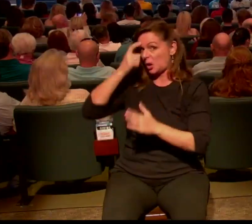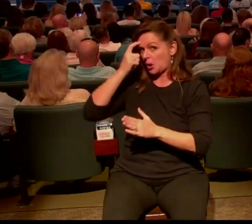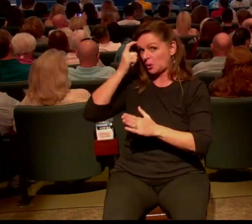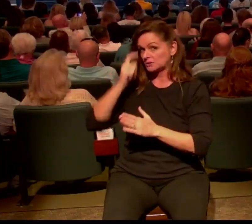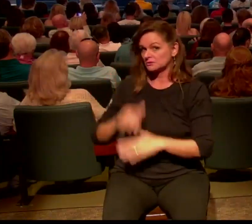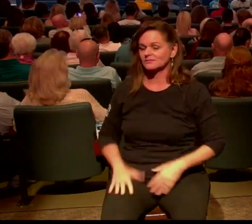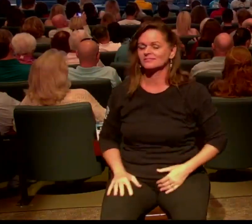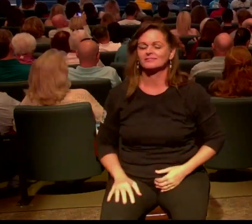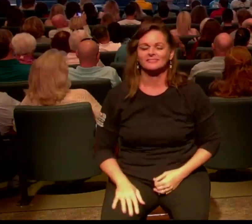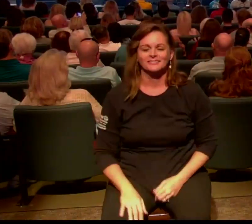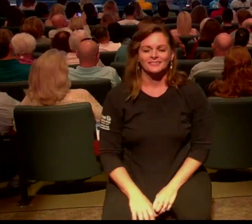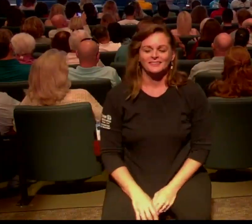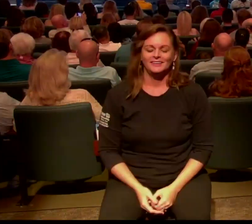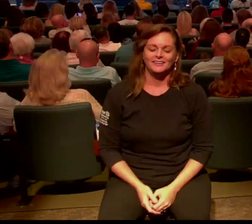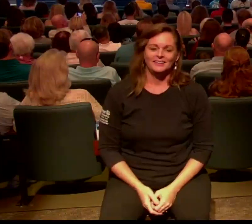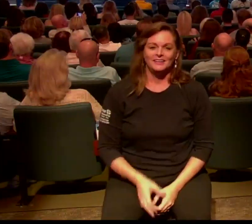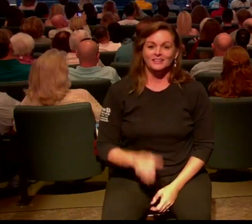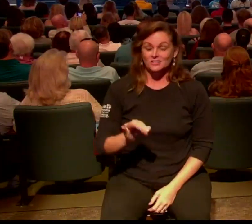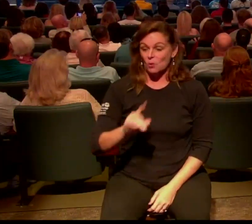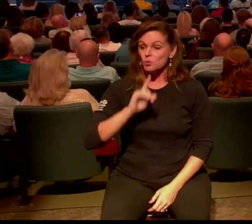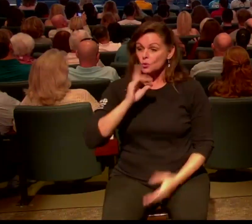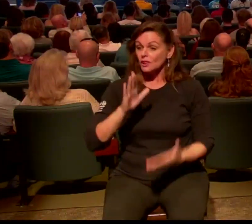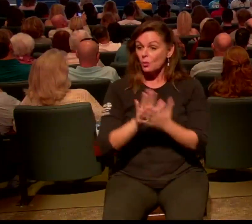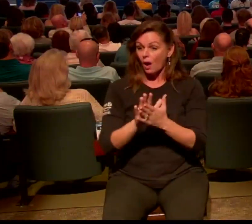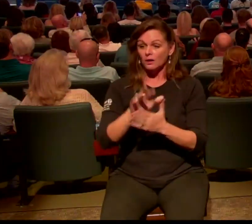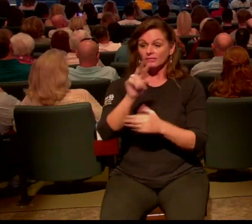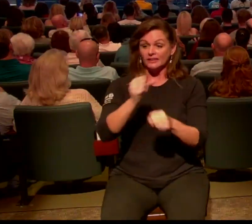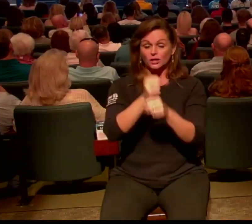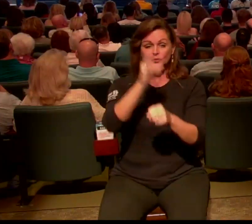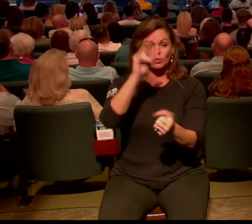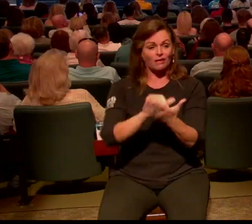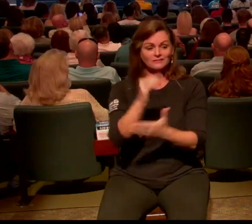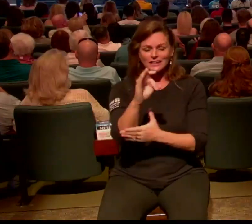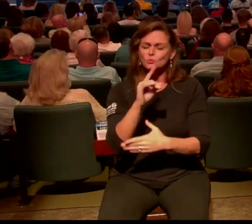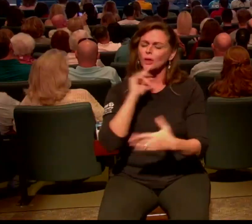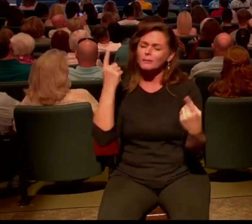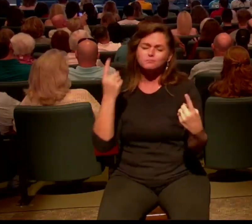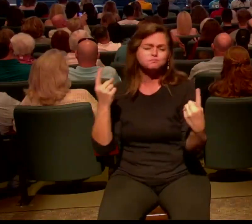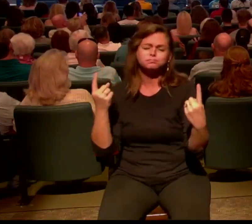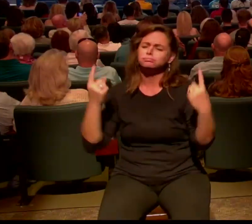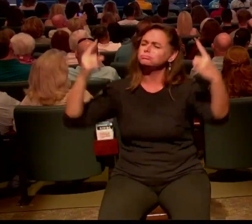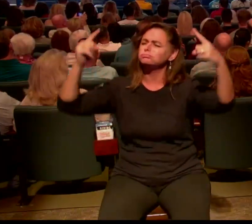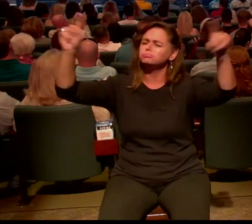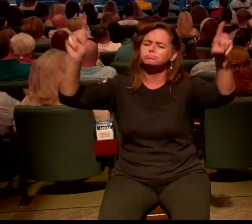Here we go. If you really want to make 2019 the year that you really would love to have,